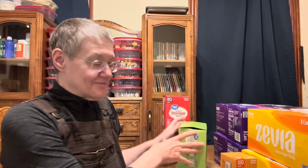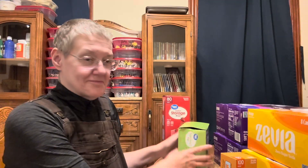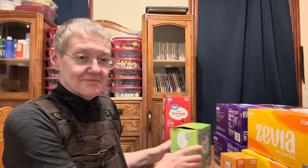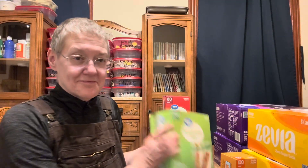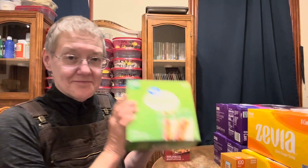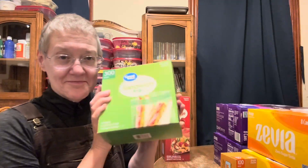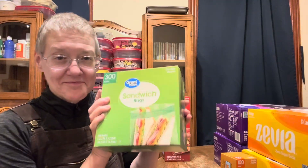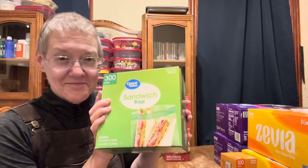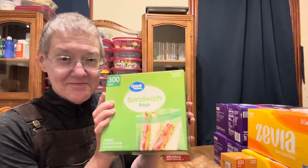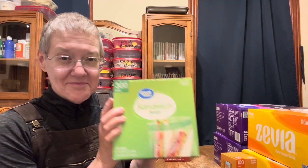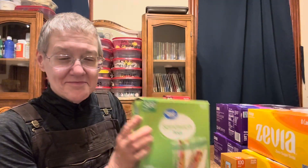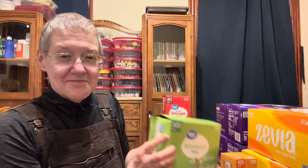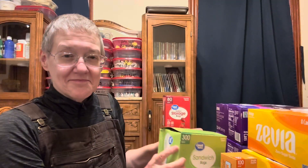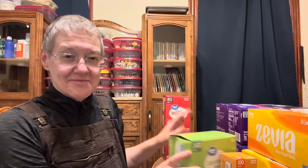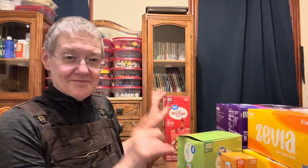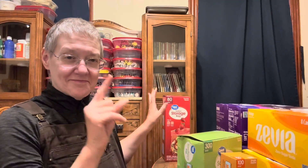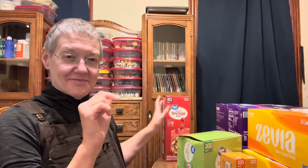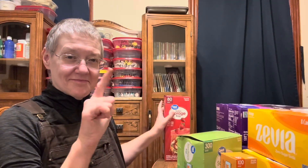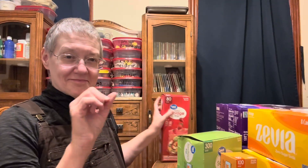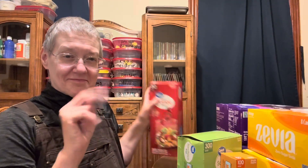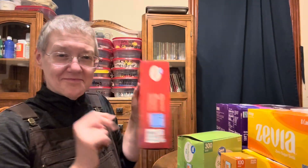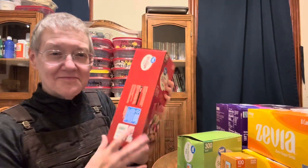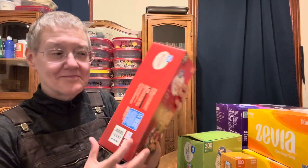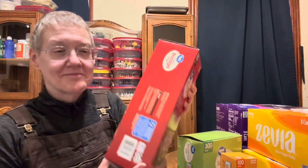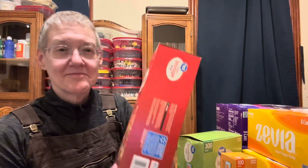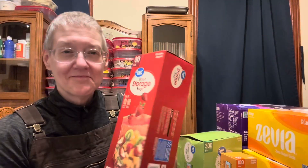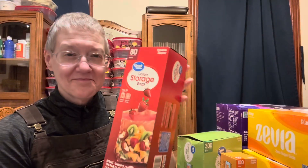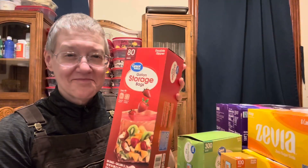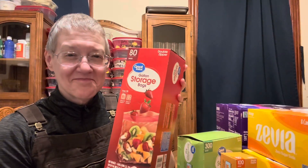sandwich baggies, and gallon baggies.